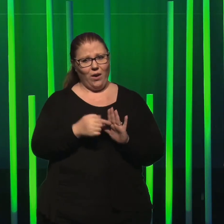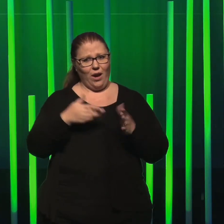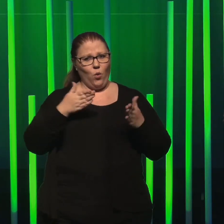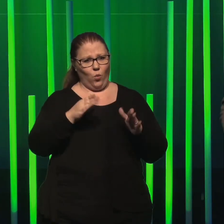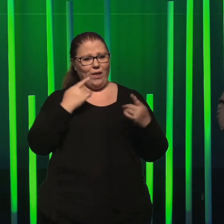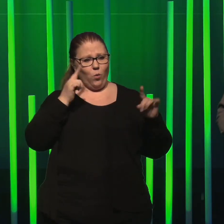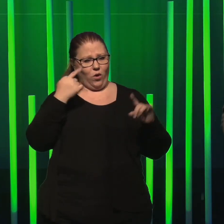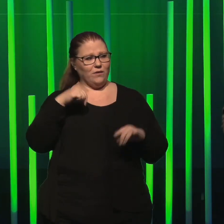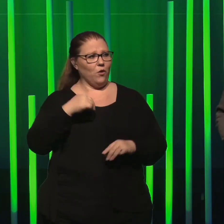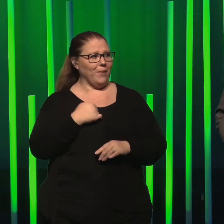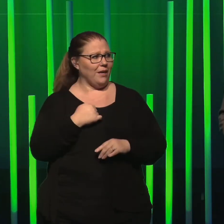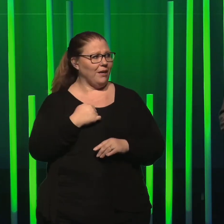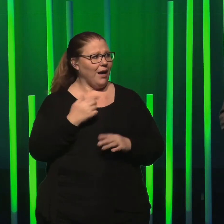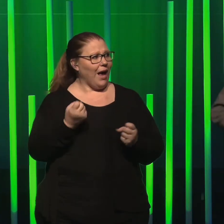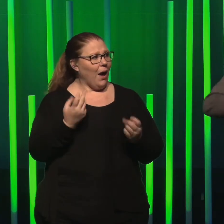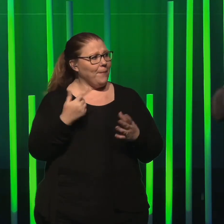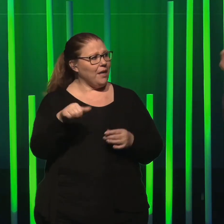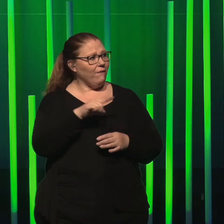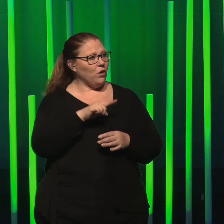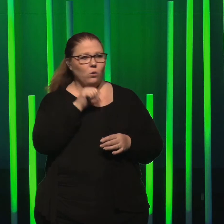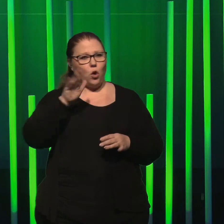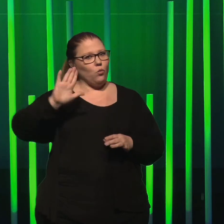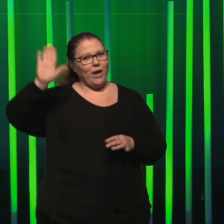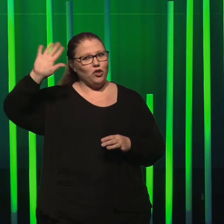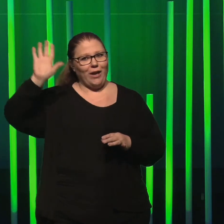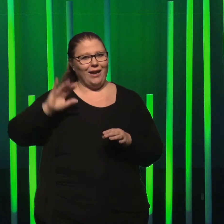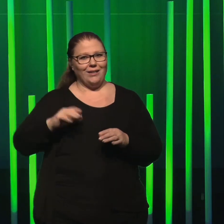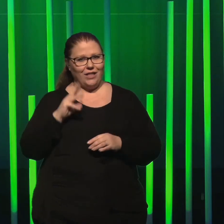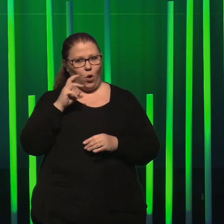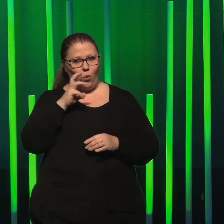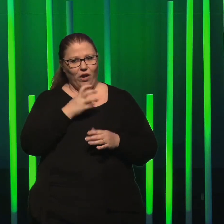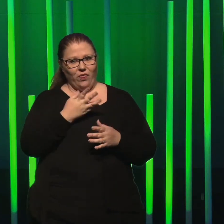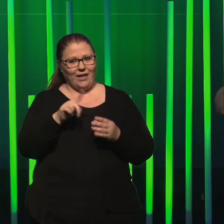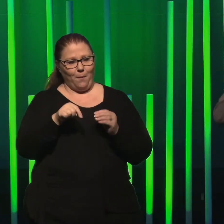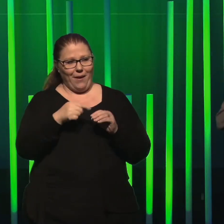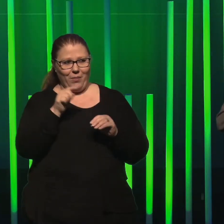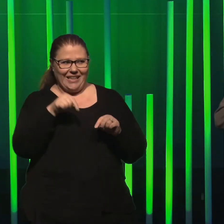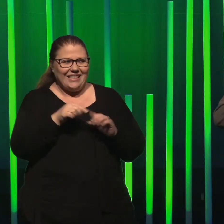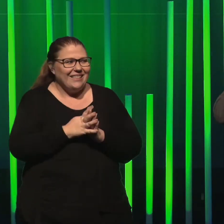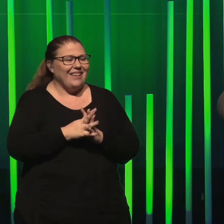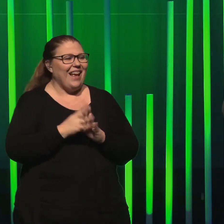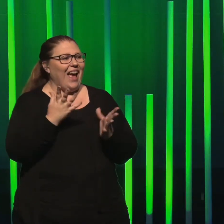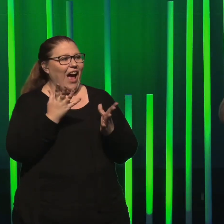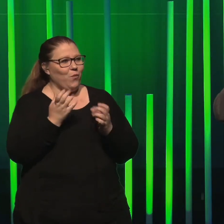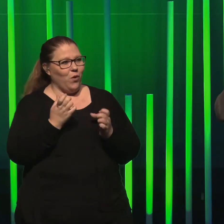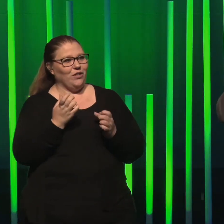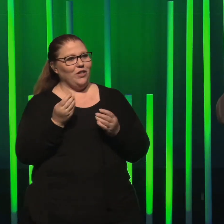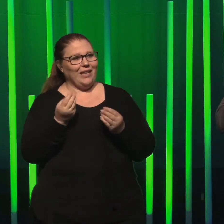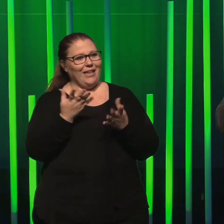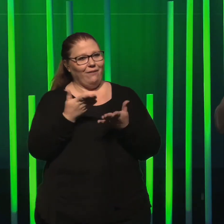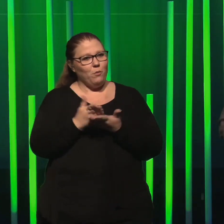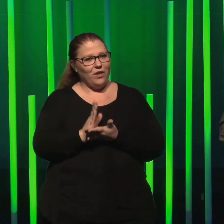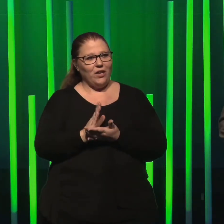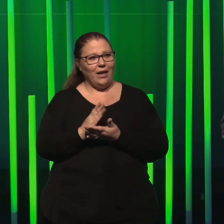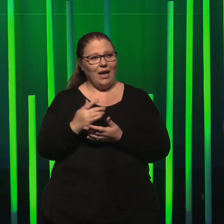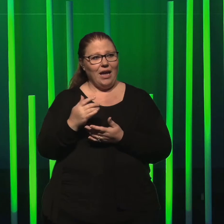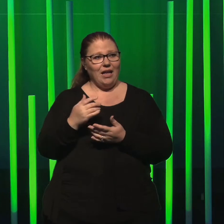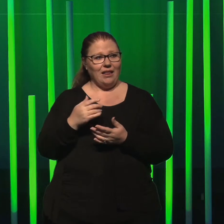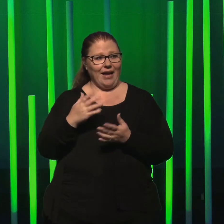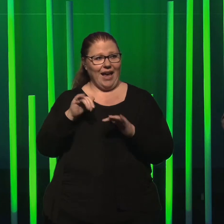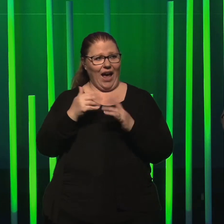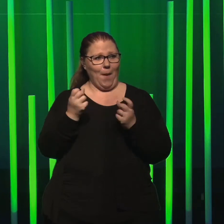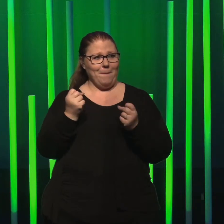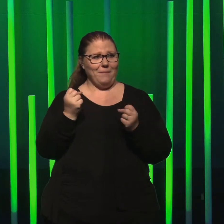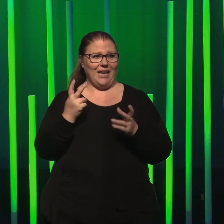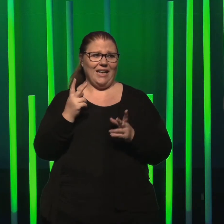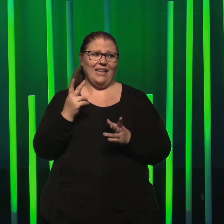me? How many of you in the room, don't raise your hand because there's weird things about this, but I just want you to give permission. How you say, I'm not a reader. Anybody